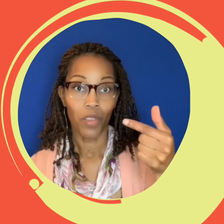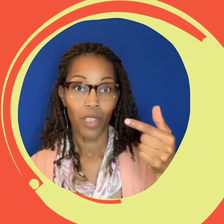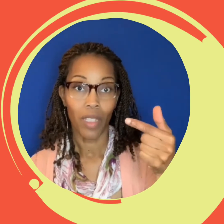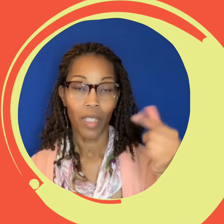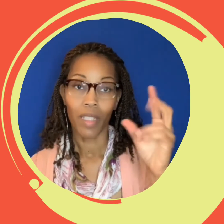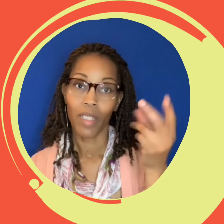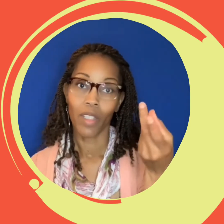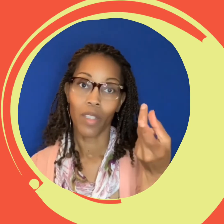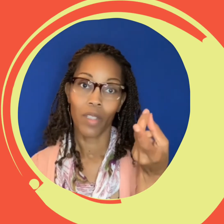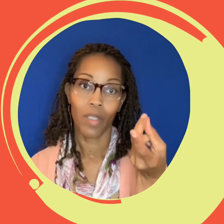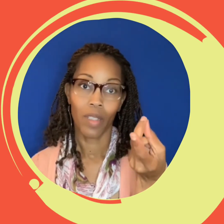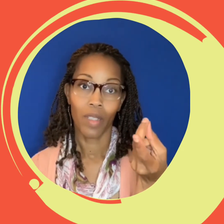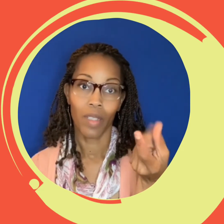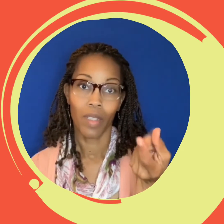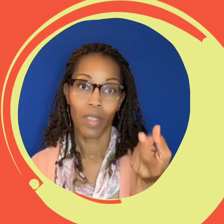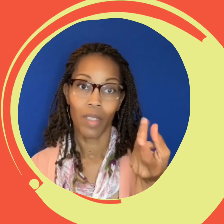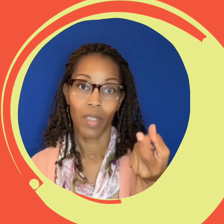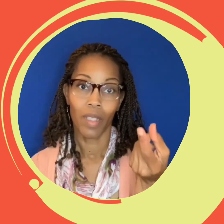D-O-G.